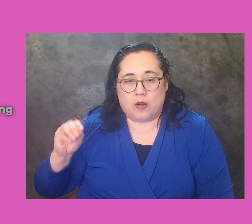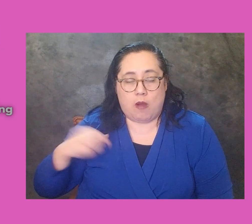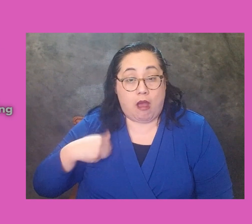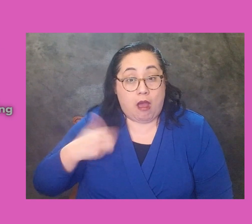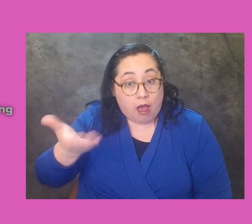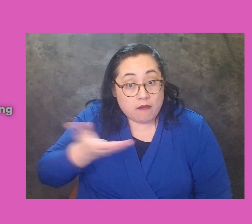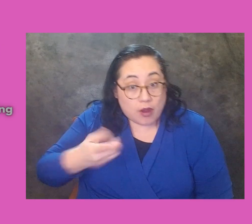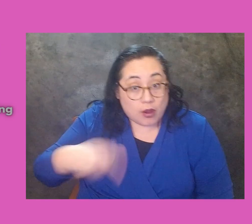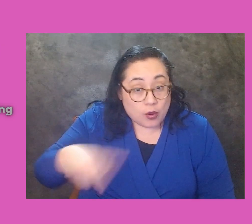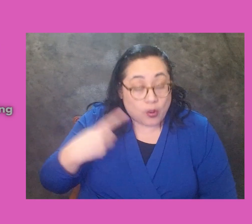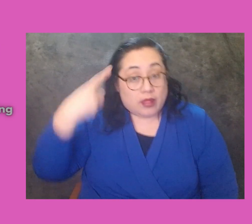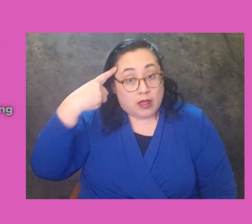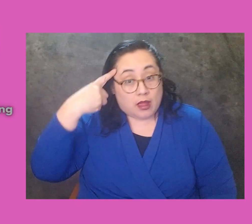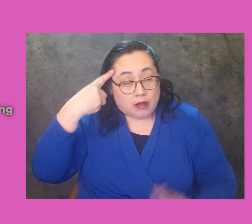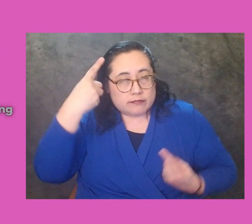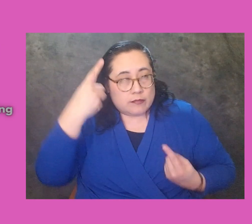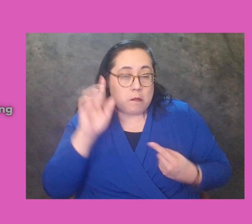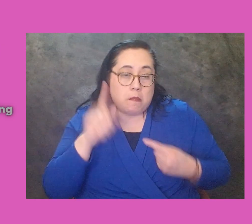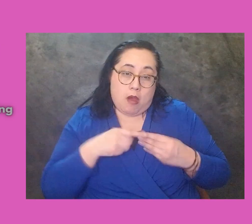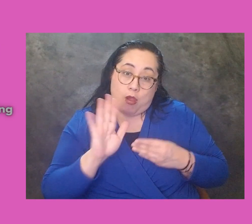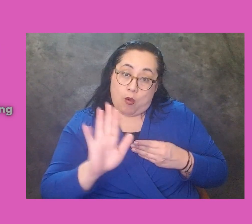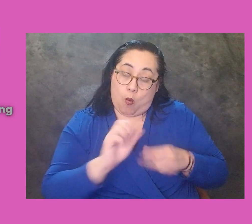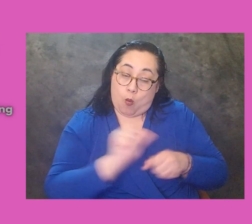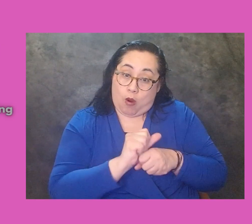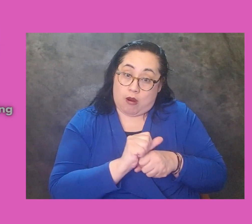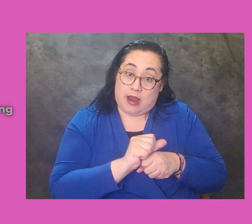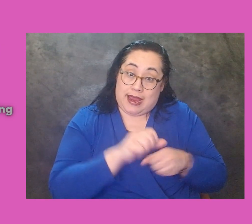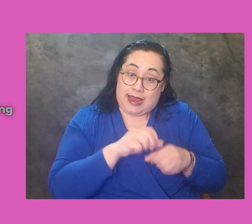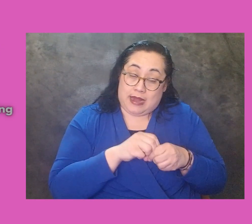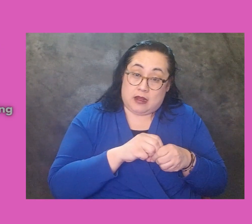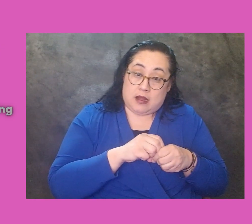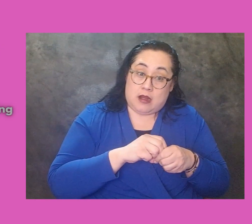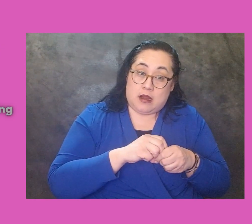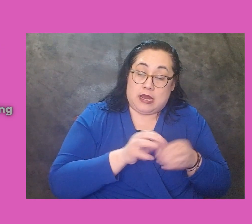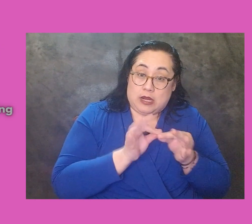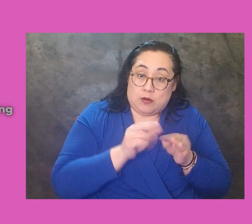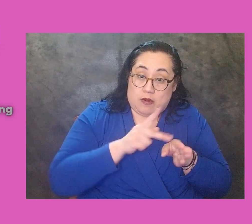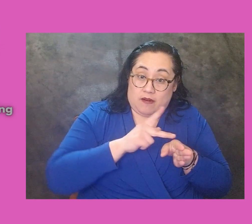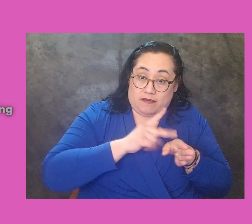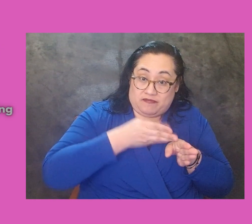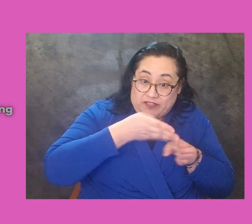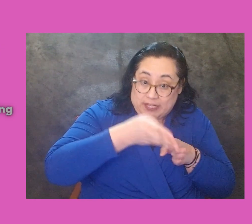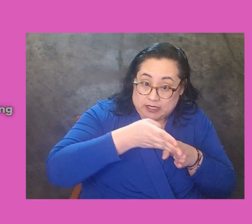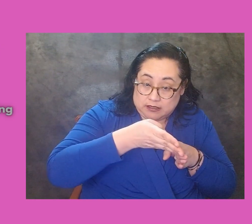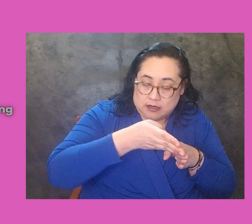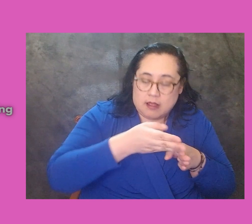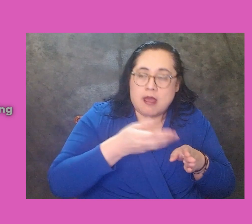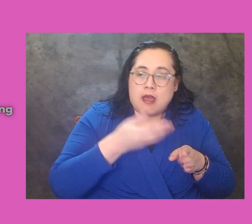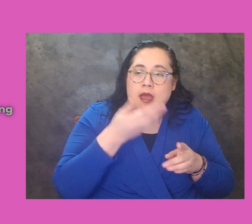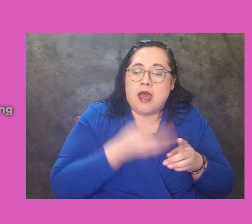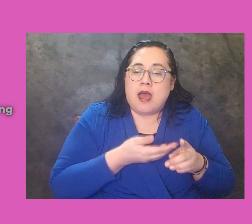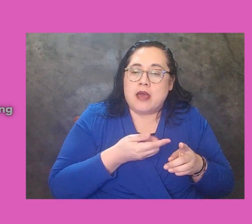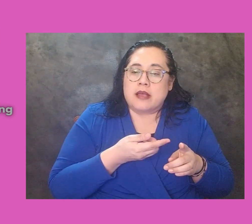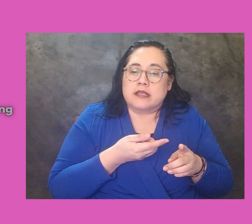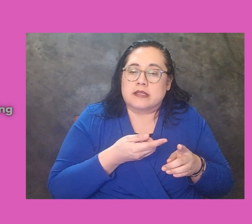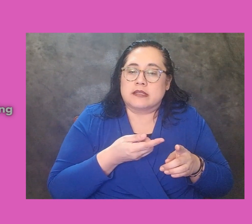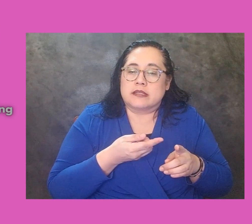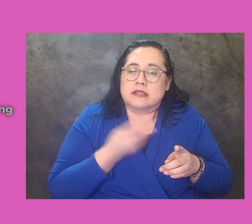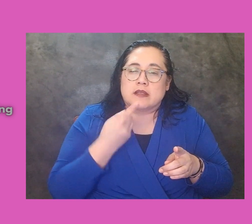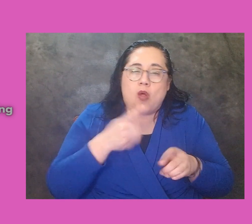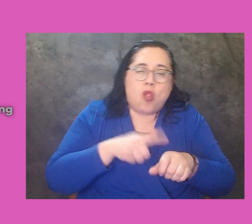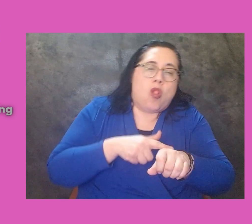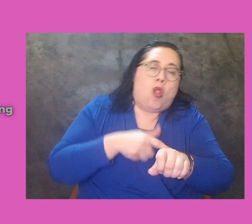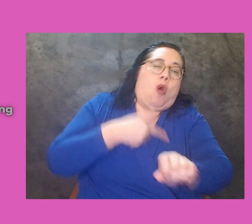think about your work in the interpreting field as a